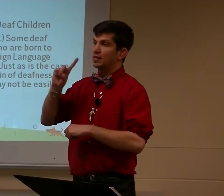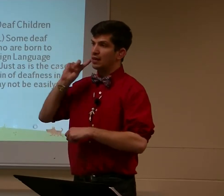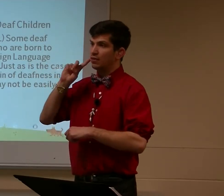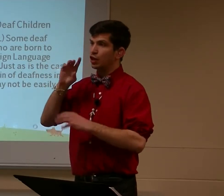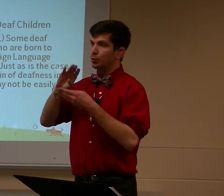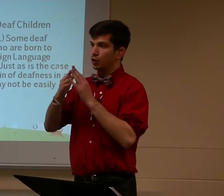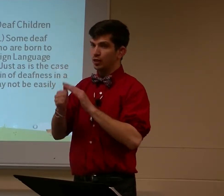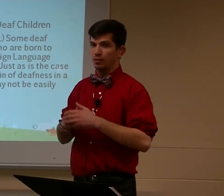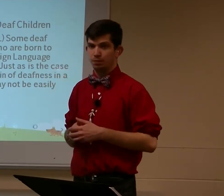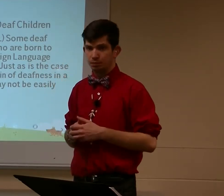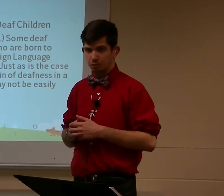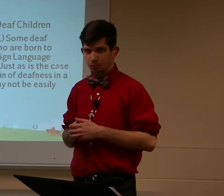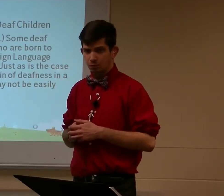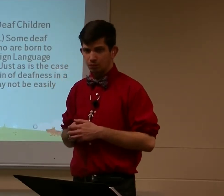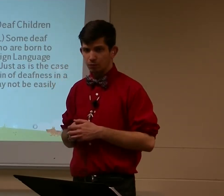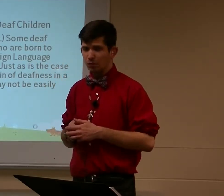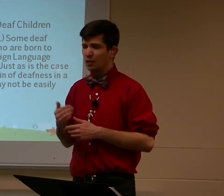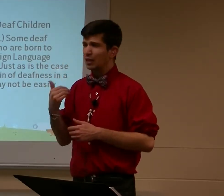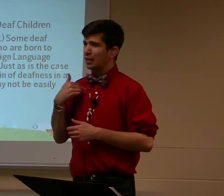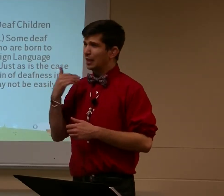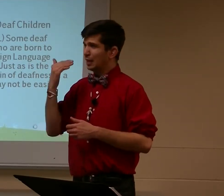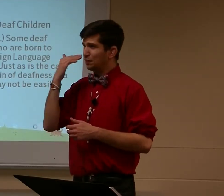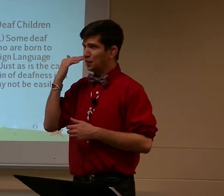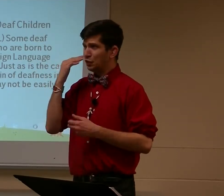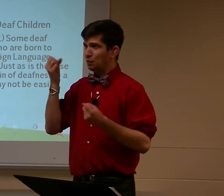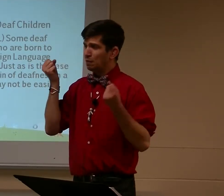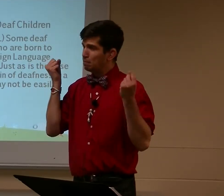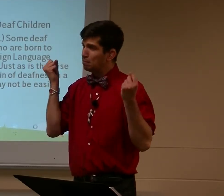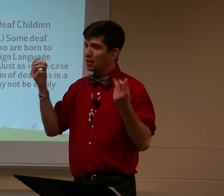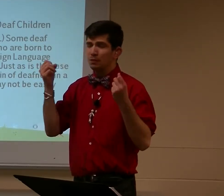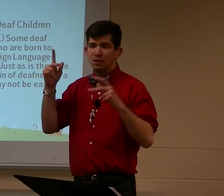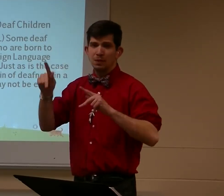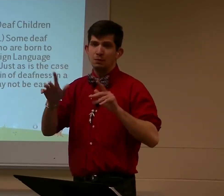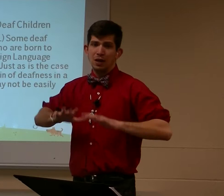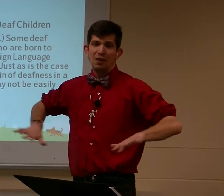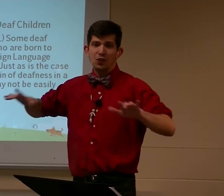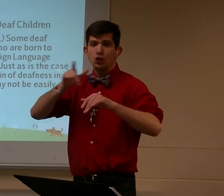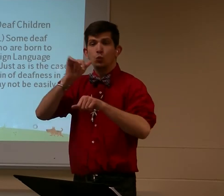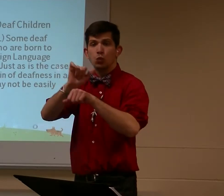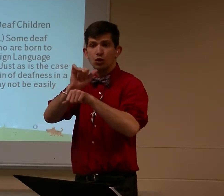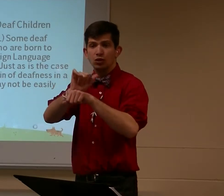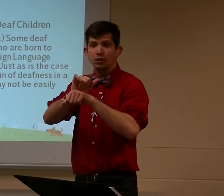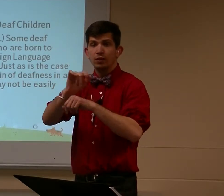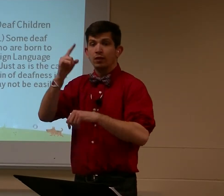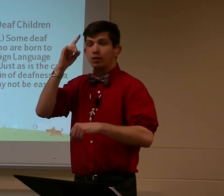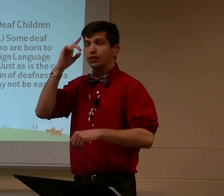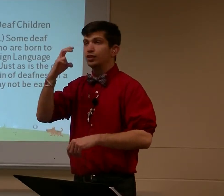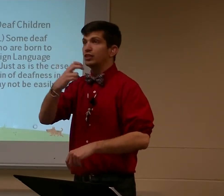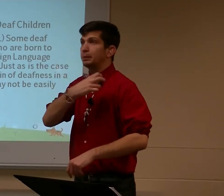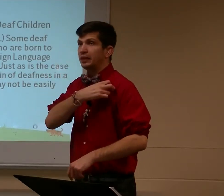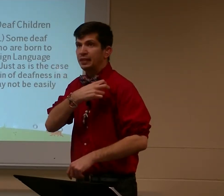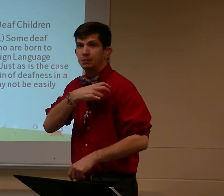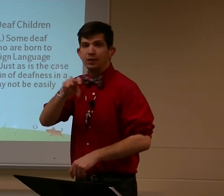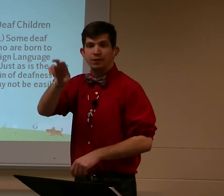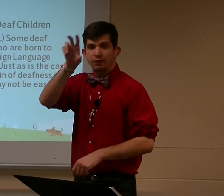deaf community. And I know many, many people out there who work, such as the policemen,